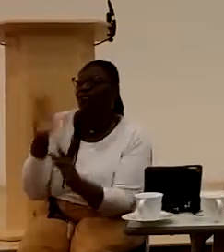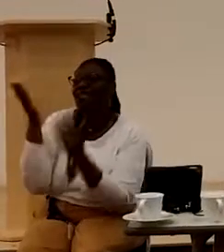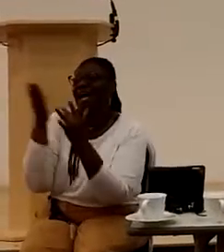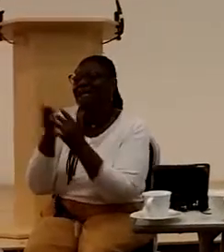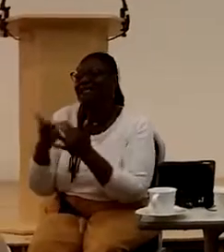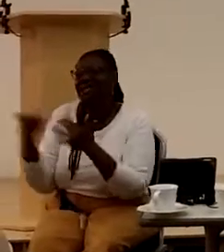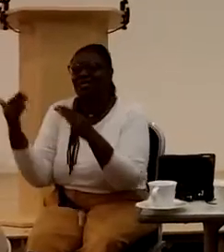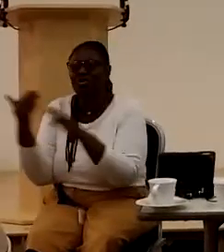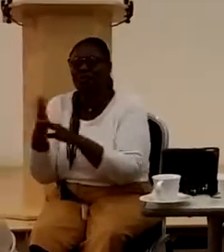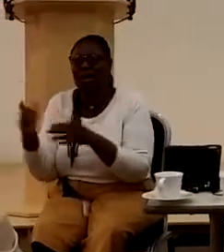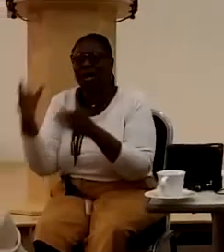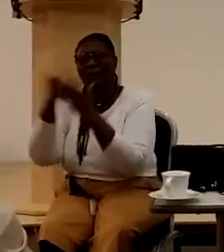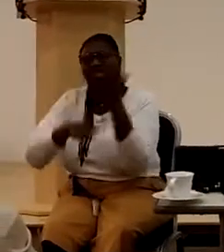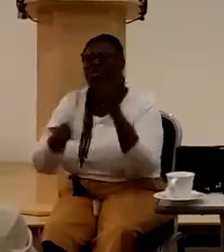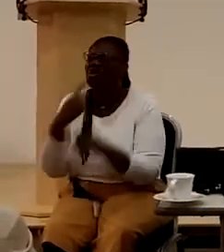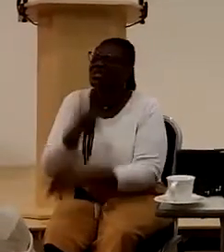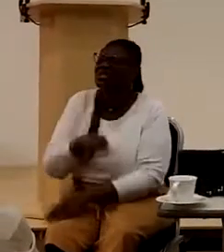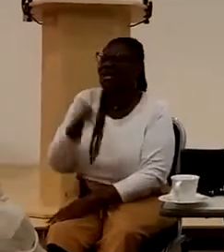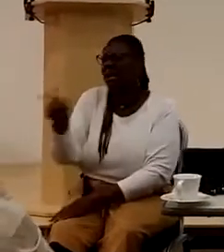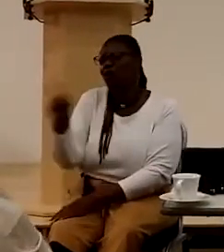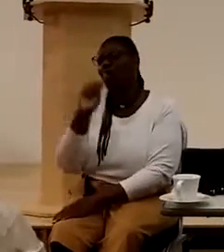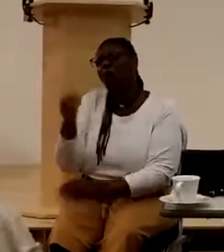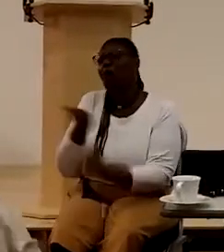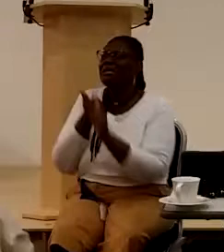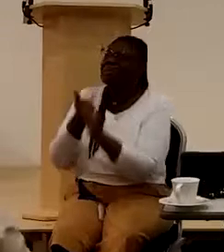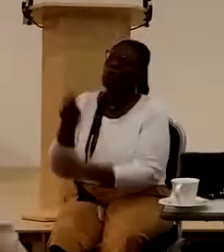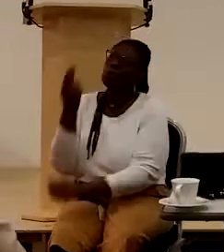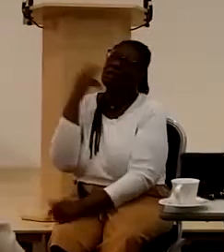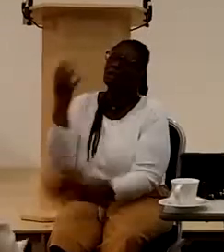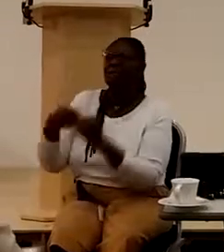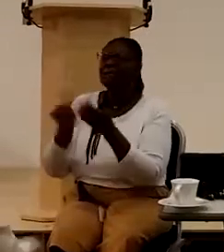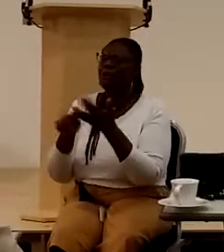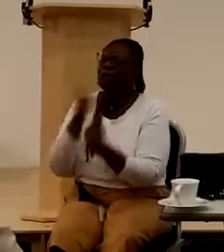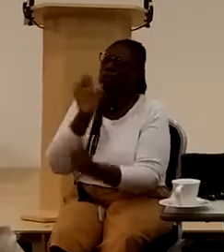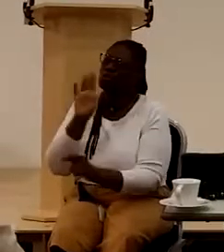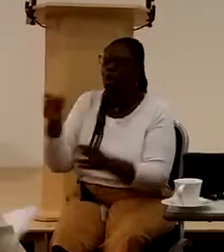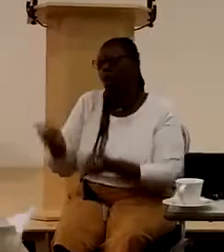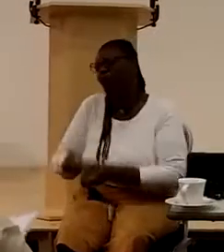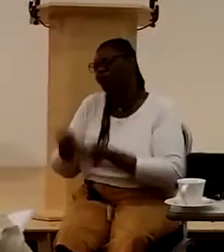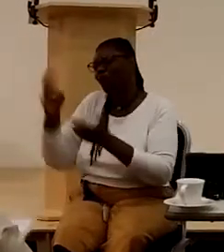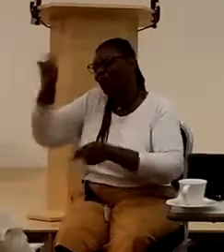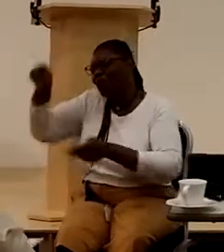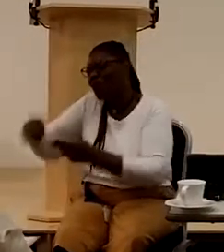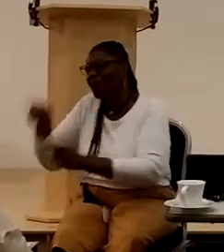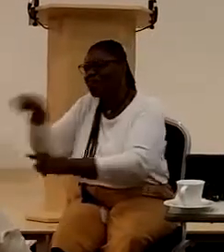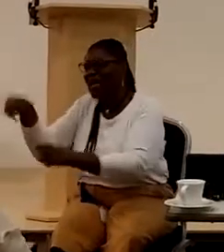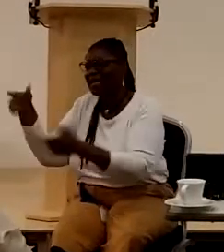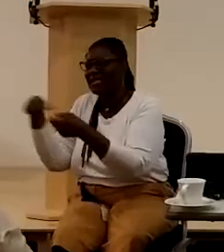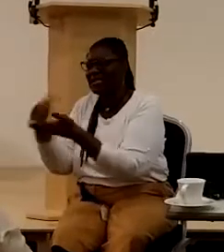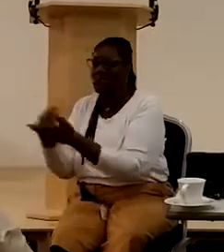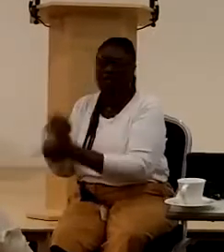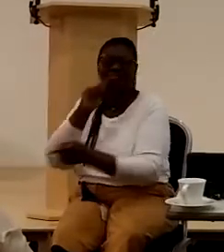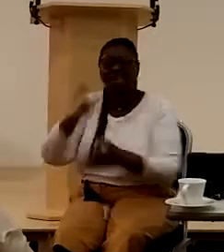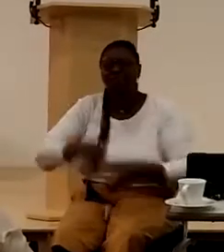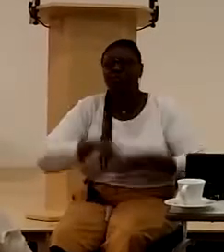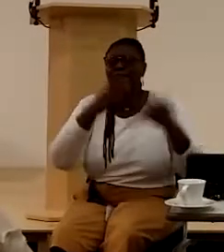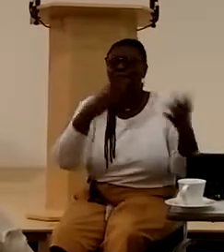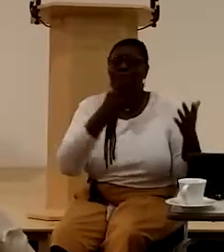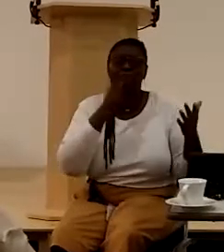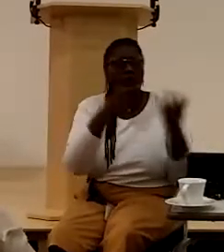work cap to us, telling us that cutting support for deaf ESL users will free up money for more people with mental health support